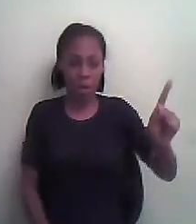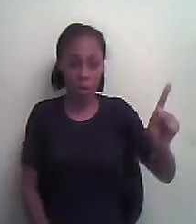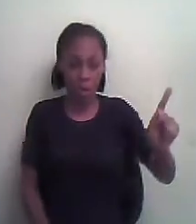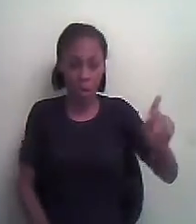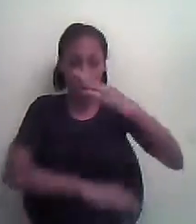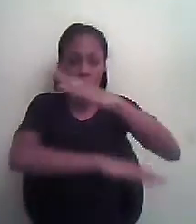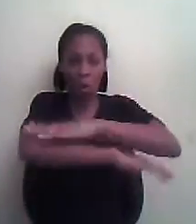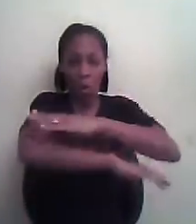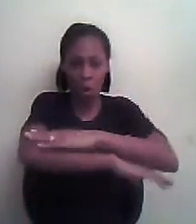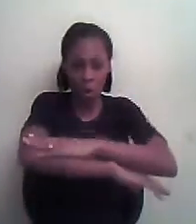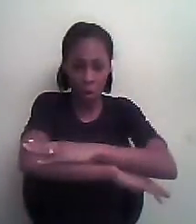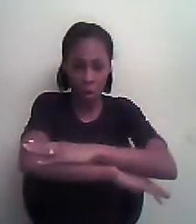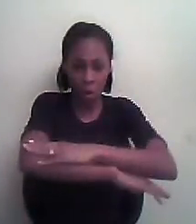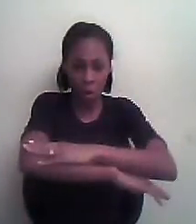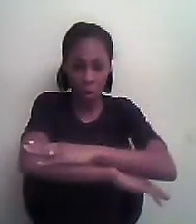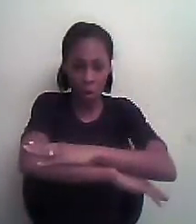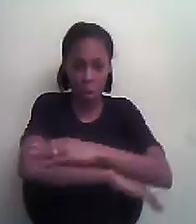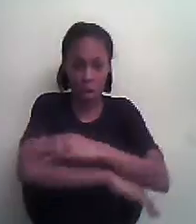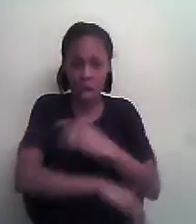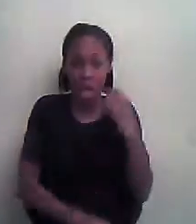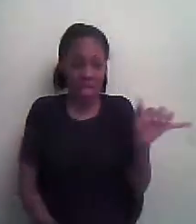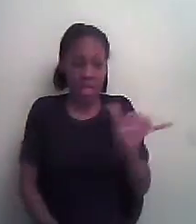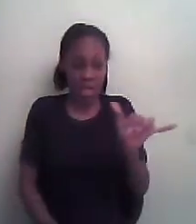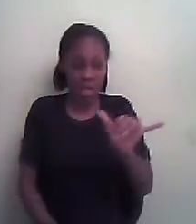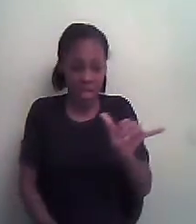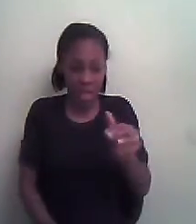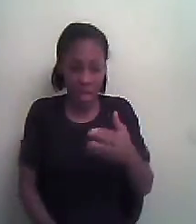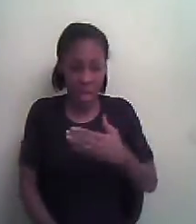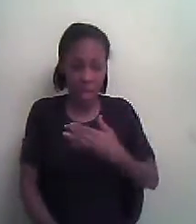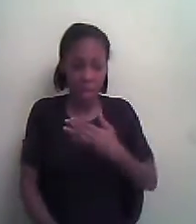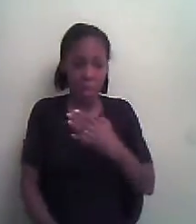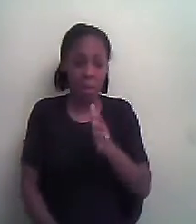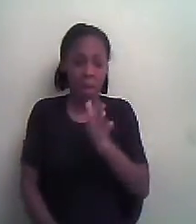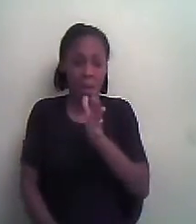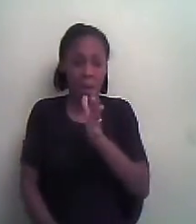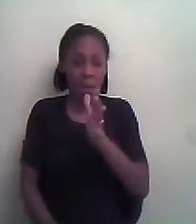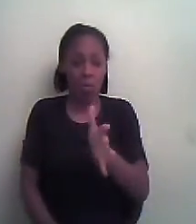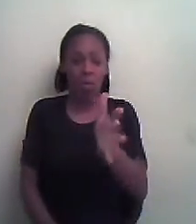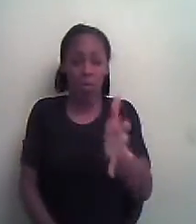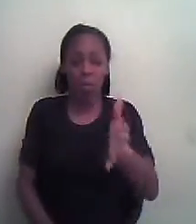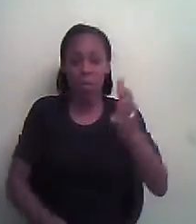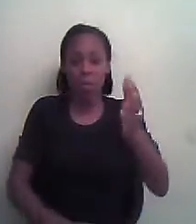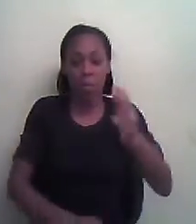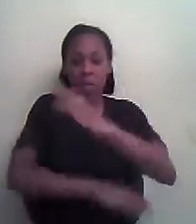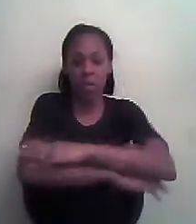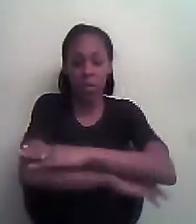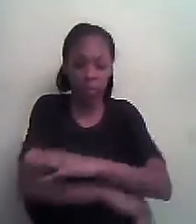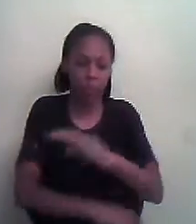grandmother's kitchen. Here is where our family meets every Sunday evening